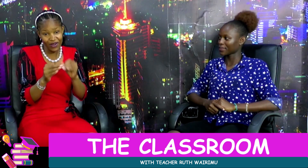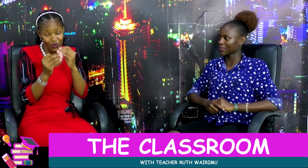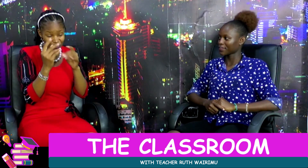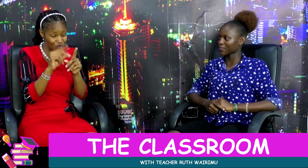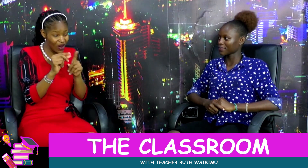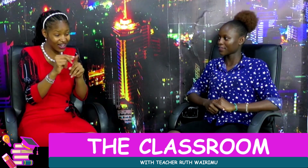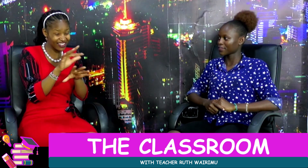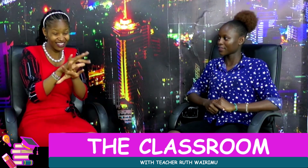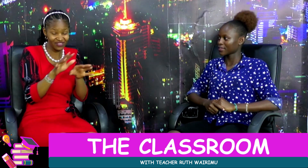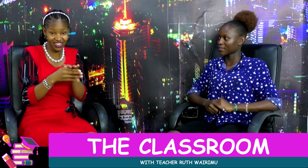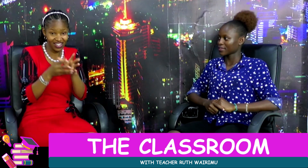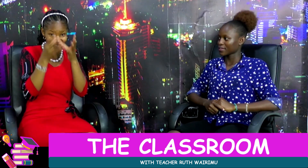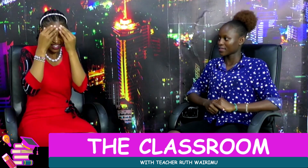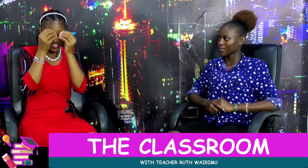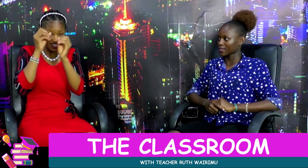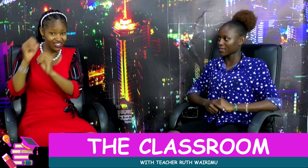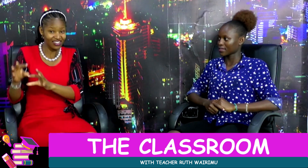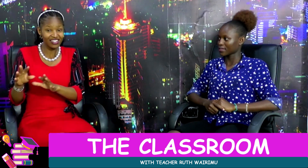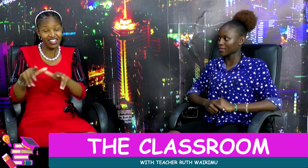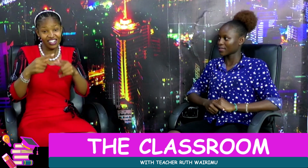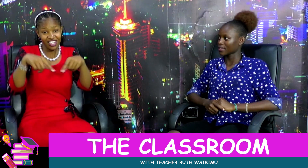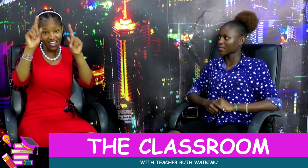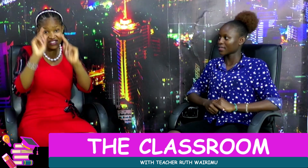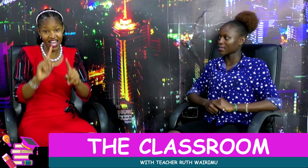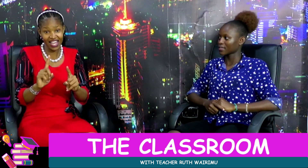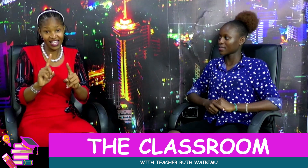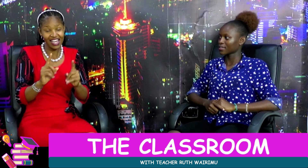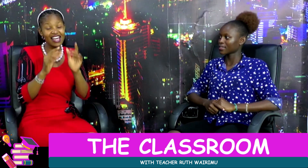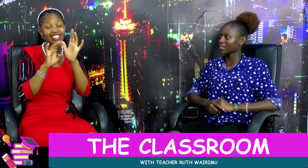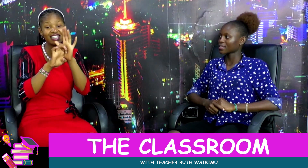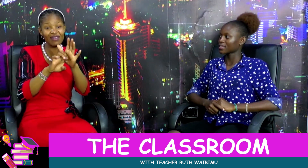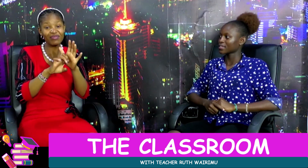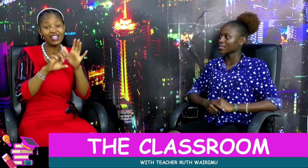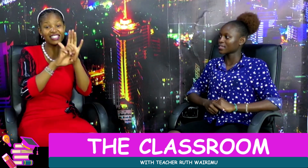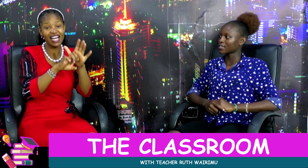we've gotten everything clear and we're not going to just forget everything.